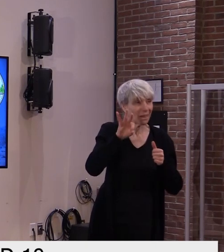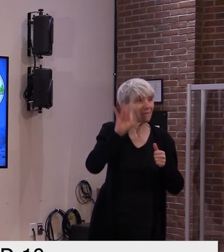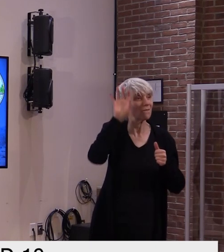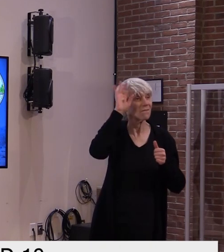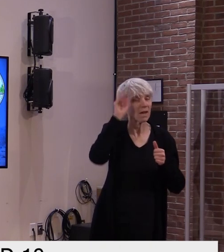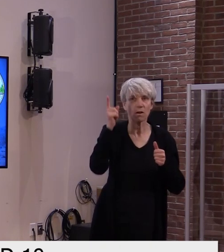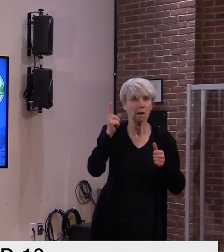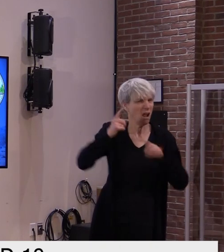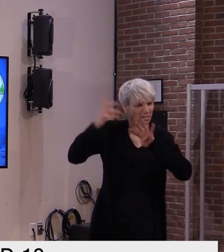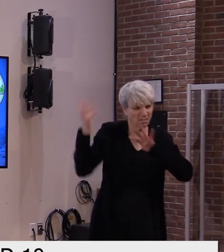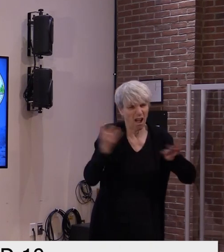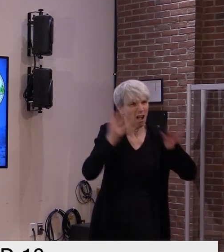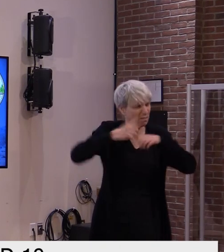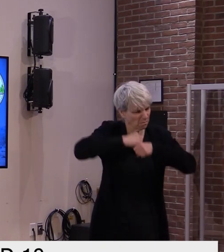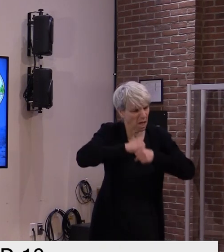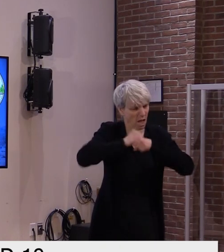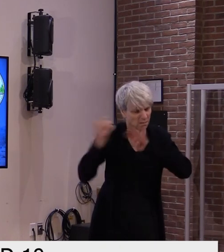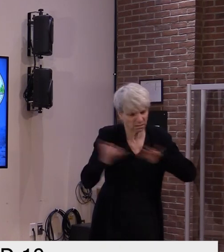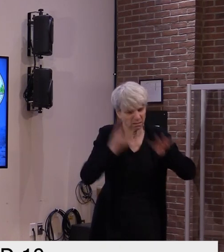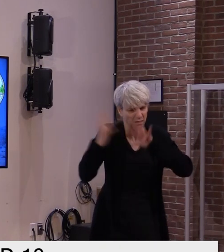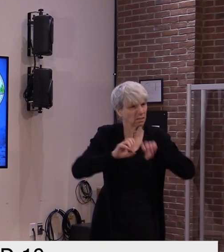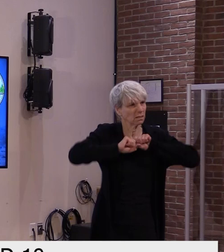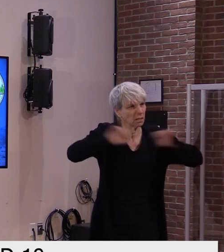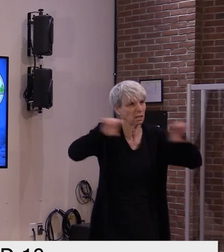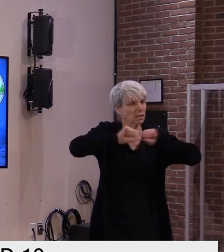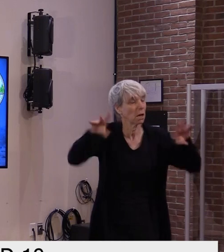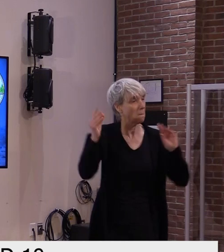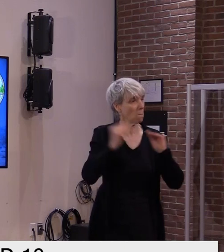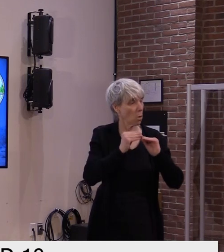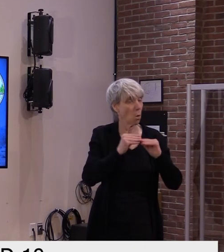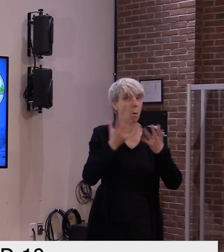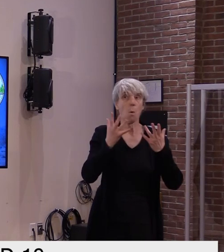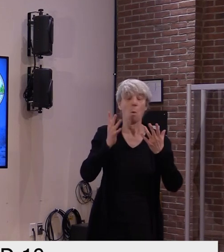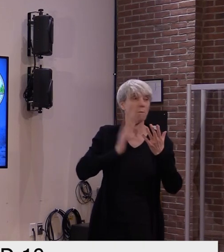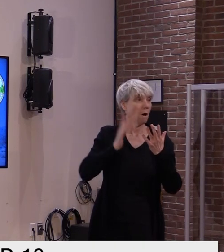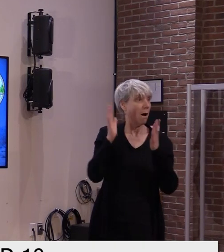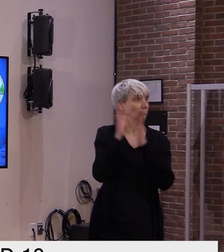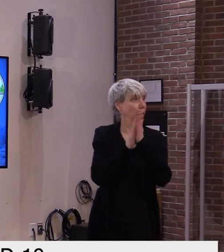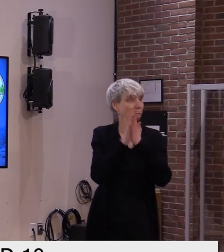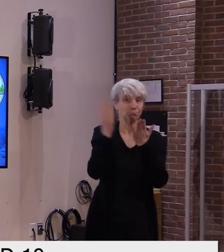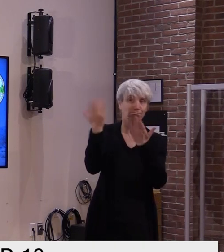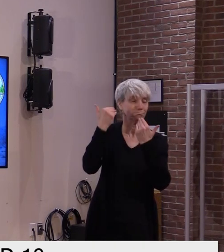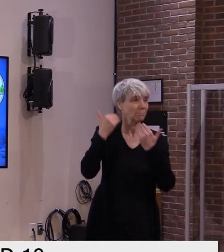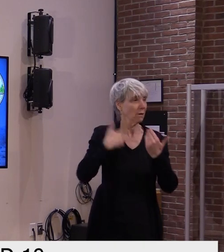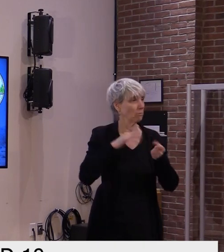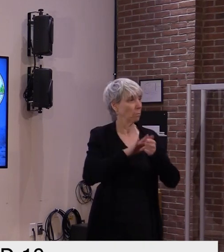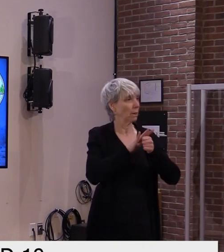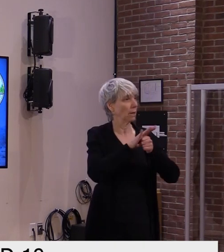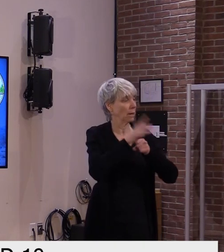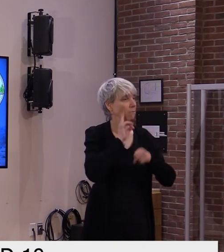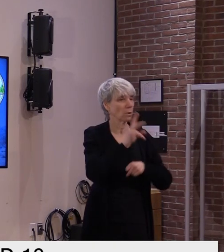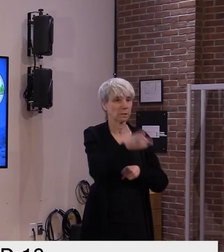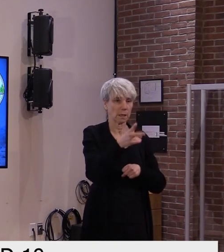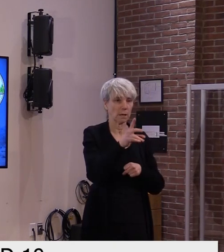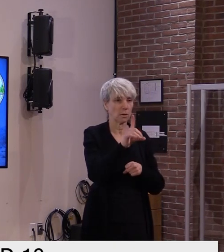the more supply, first of all, we'll have enough for the second dose for those folks that are within